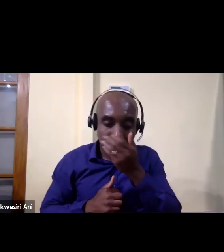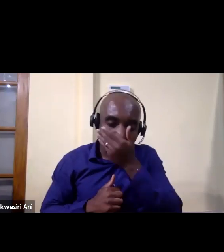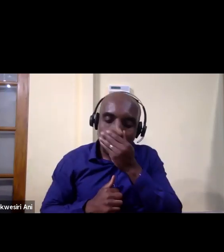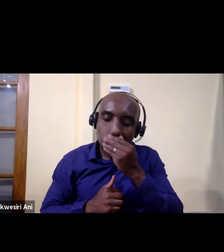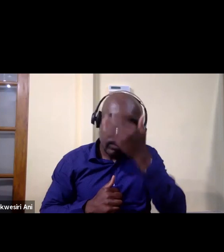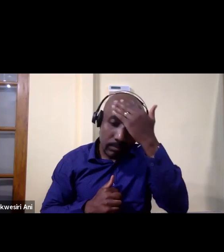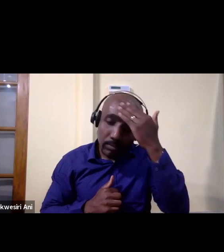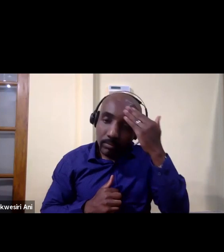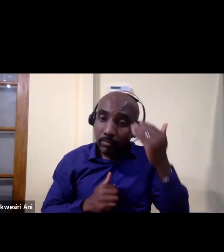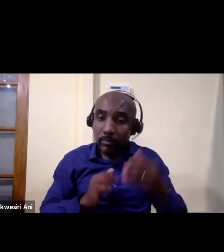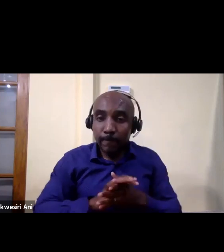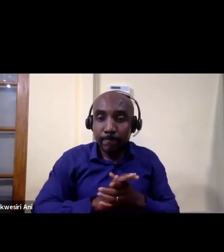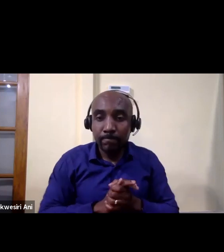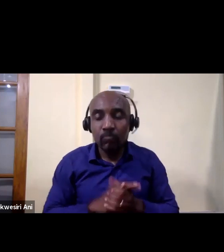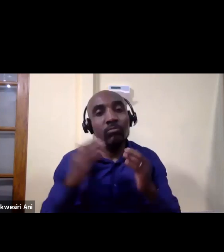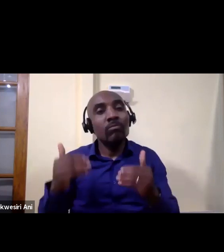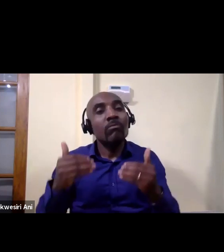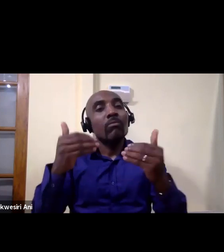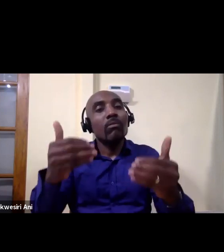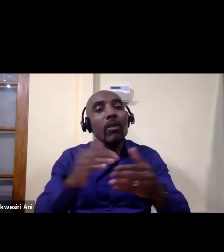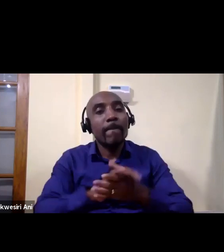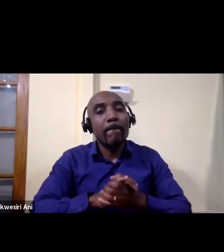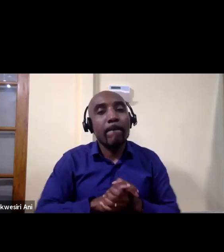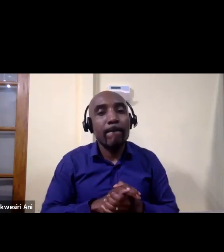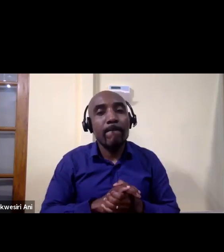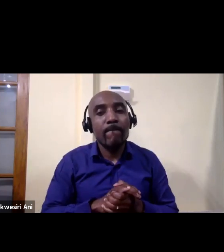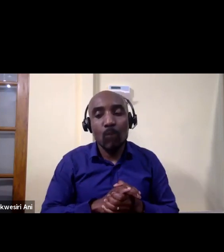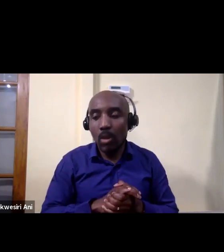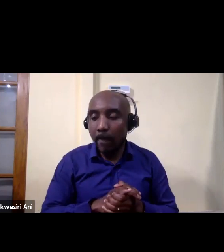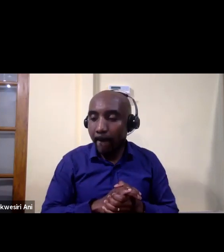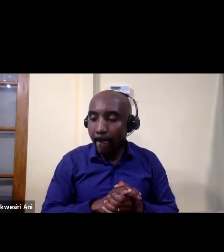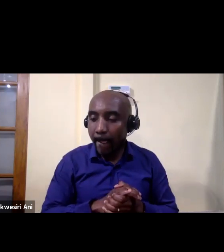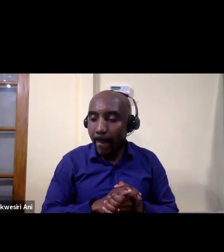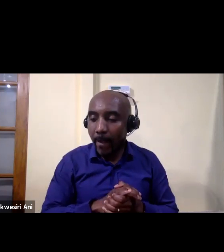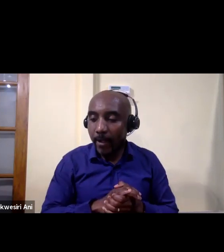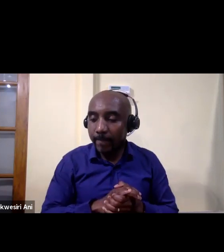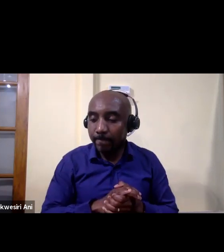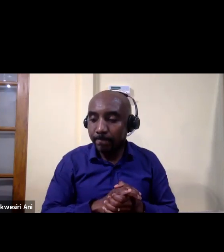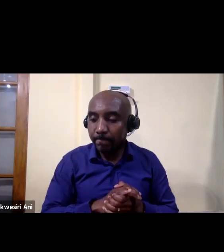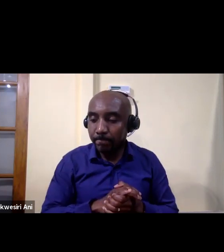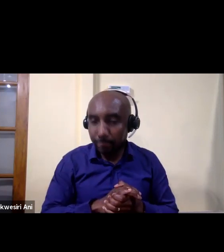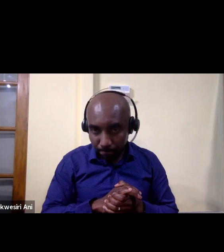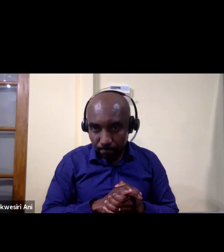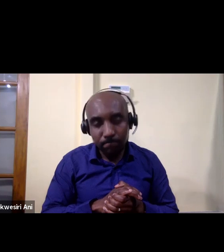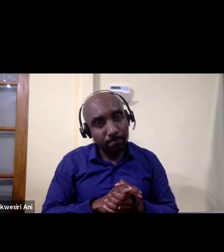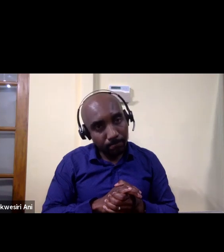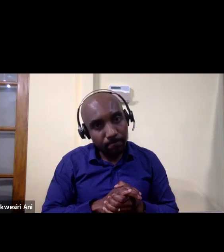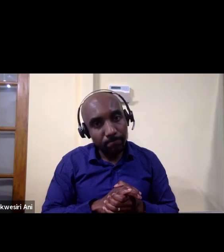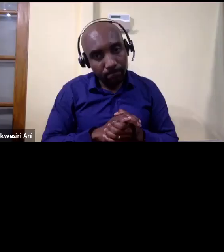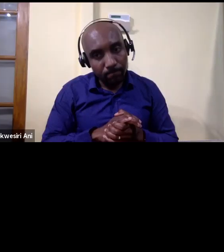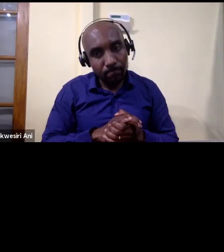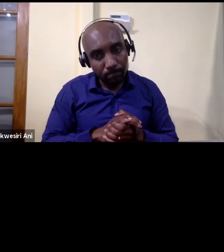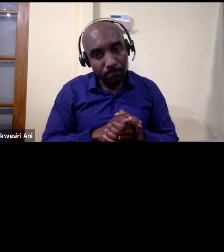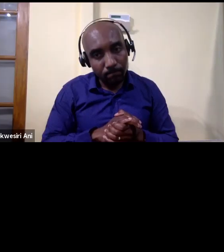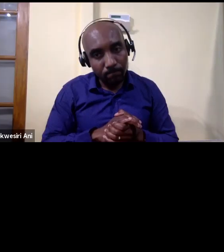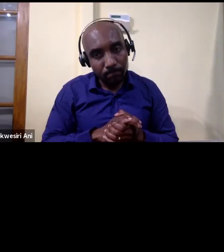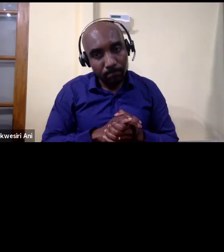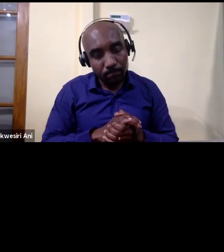to move on to our next speaker. So along with,